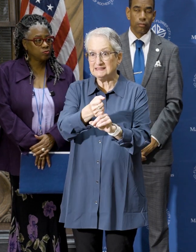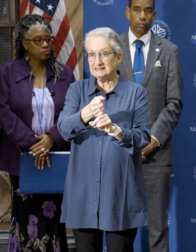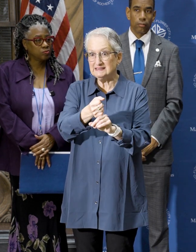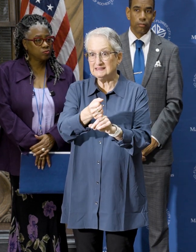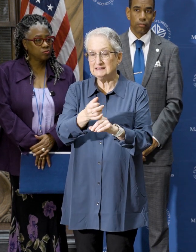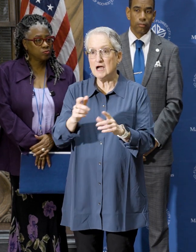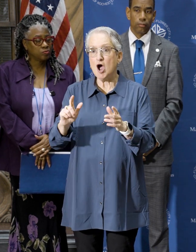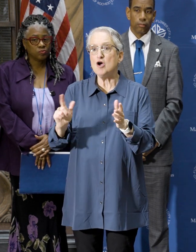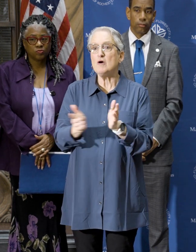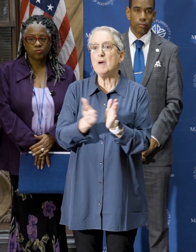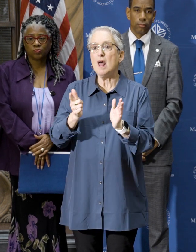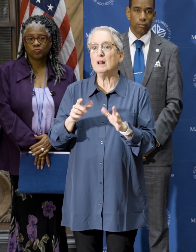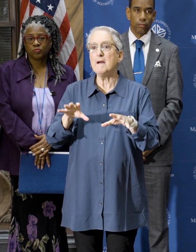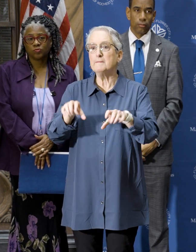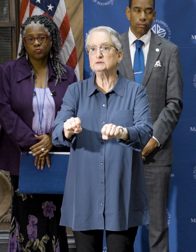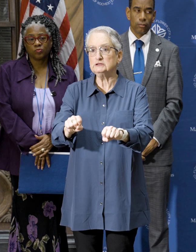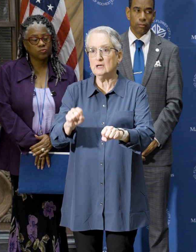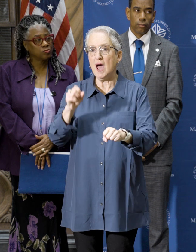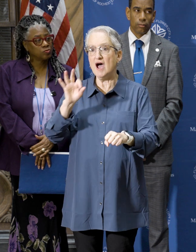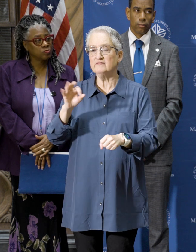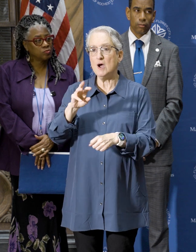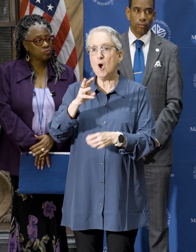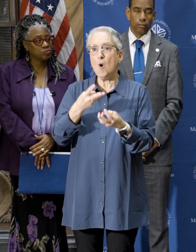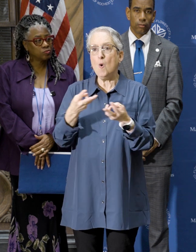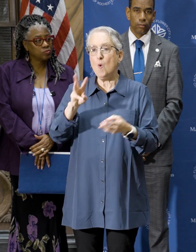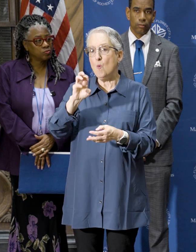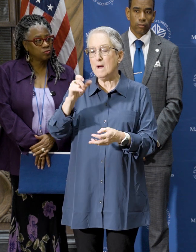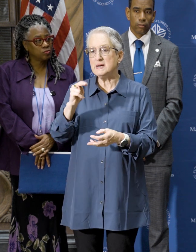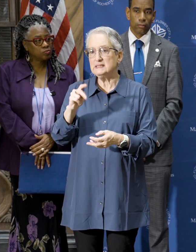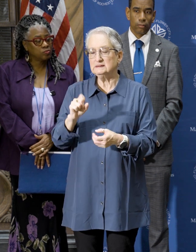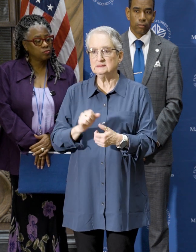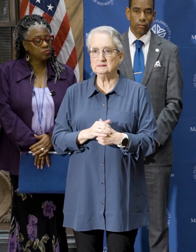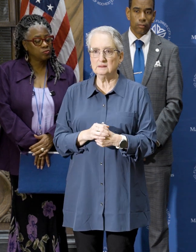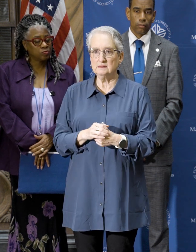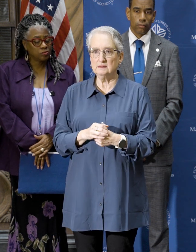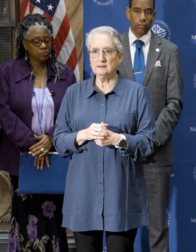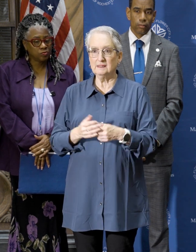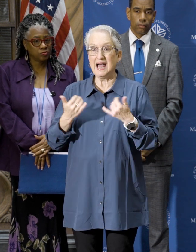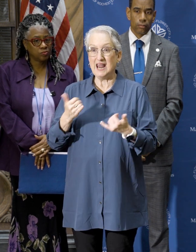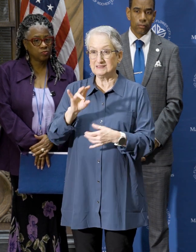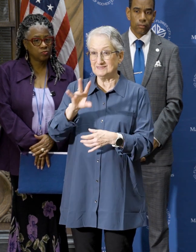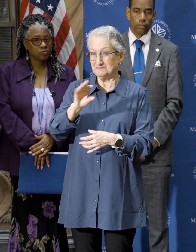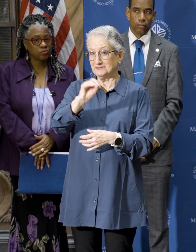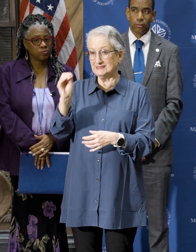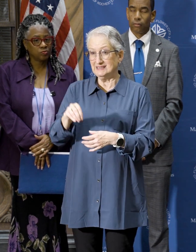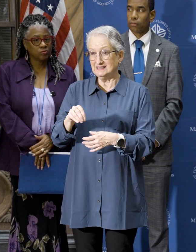offenses. Currently, we have a 75% closure rate for our homicides, with several additional